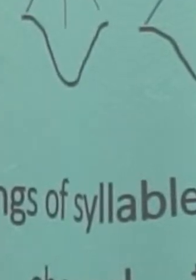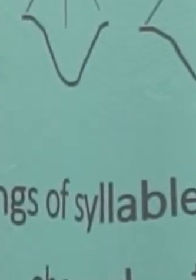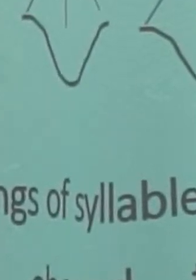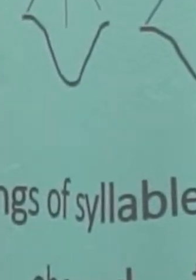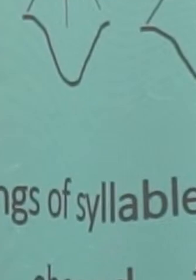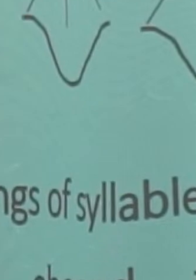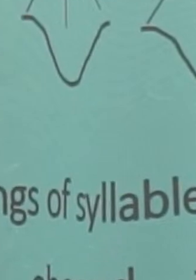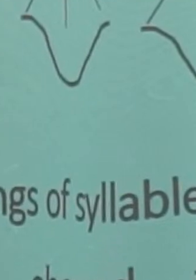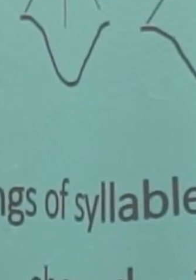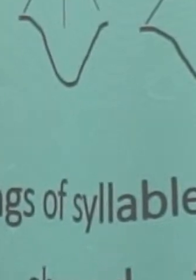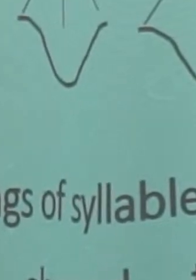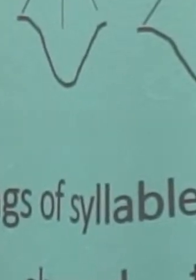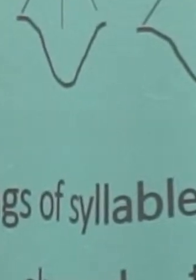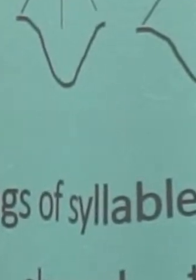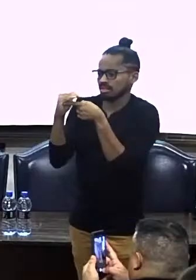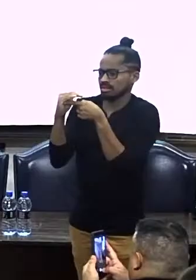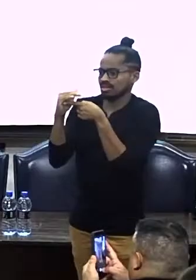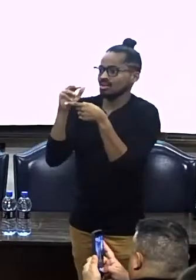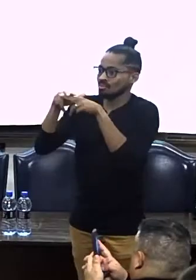be very small.